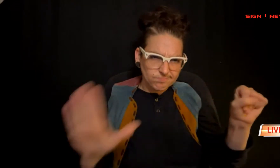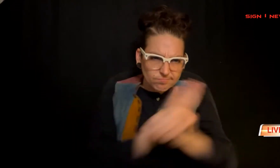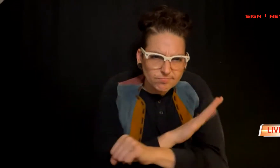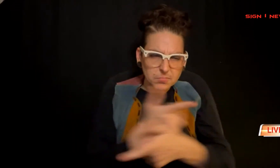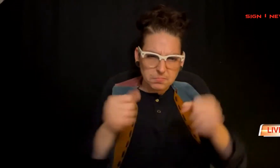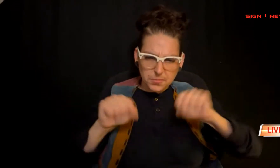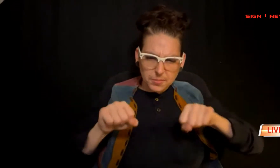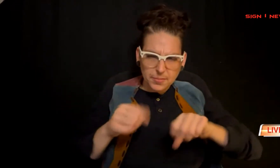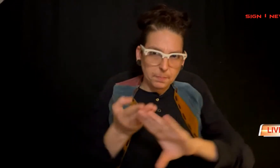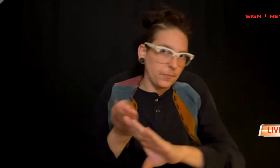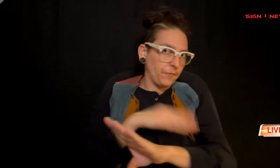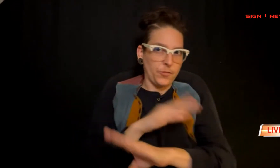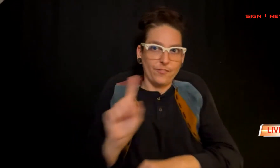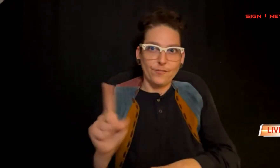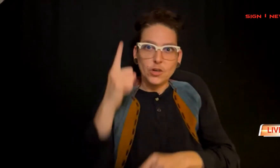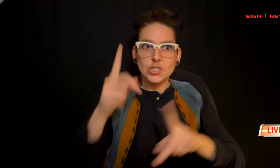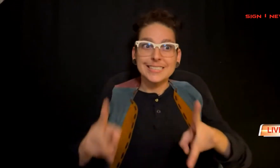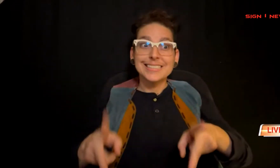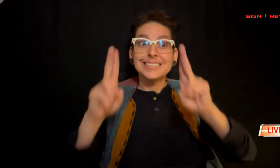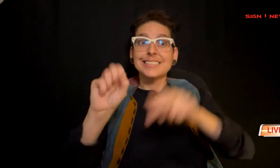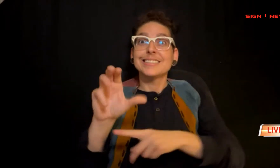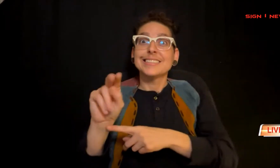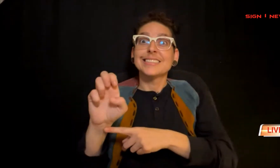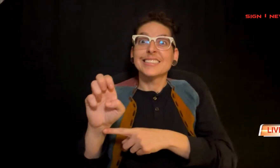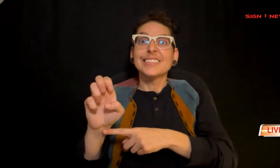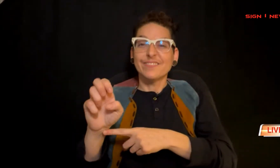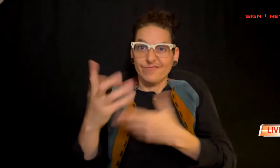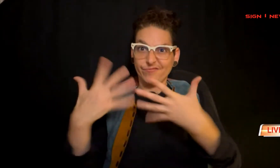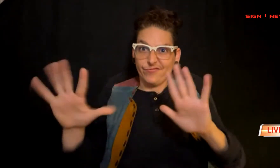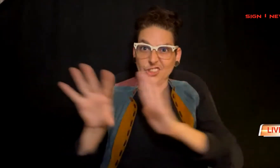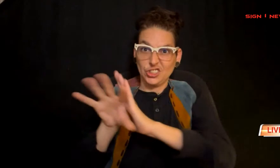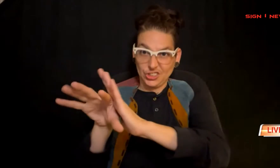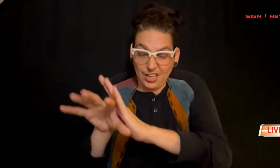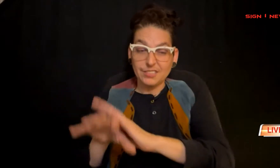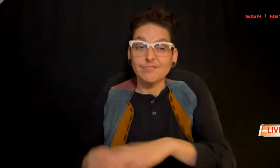before that first scene was shot.